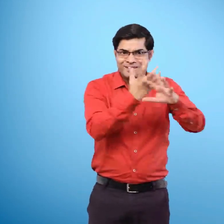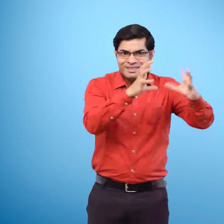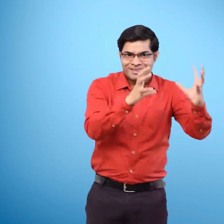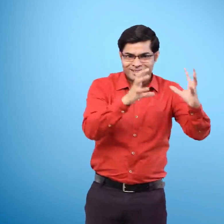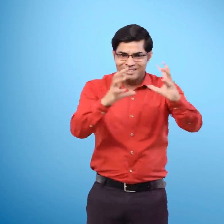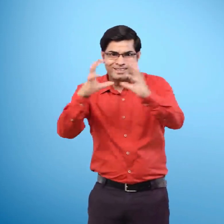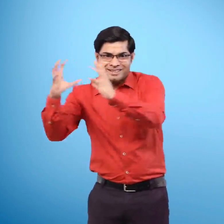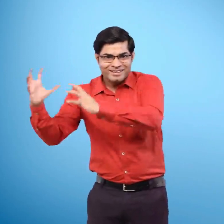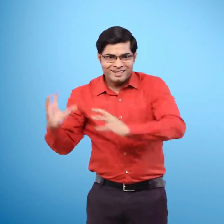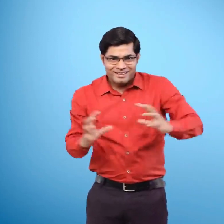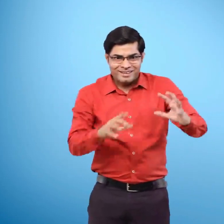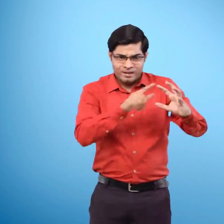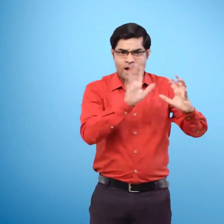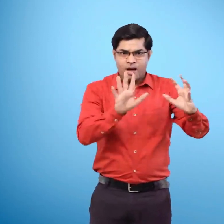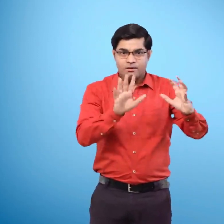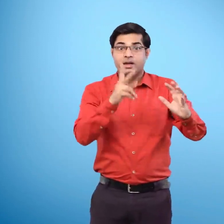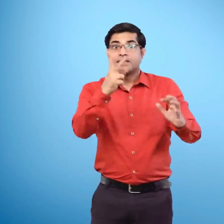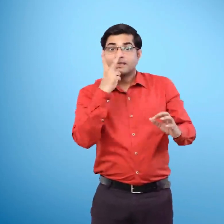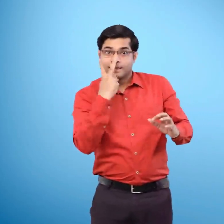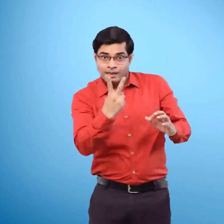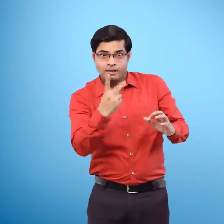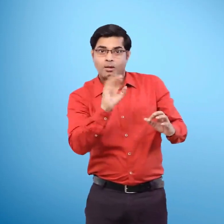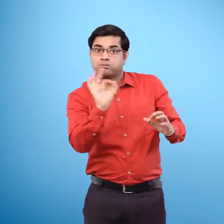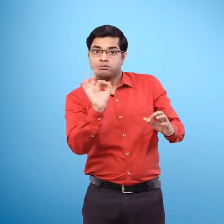The small 10 stones are not shown in the picture,